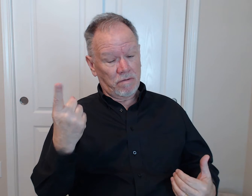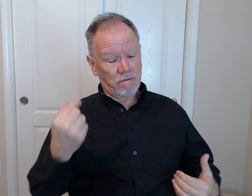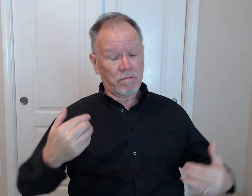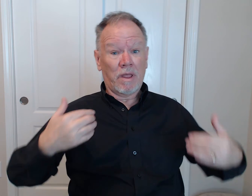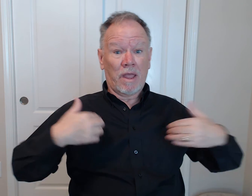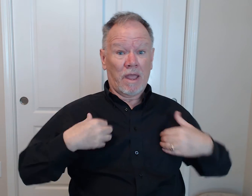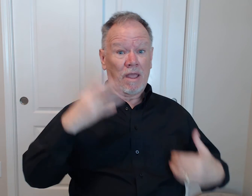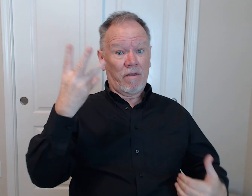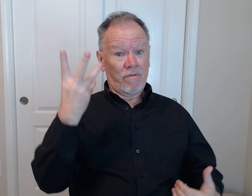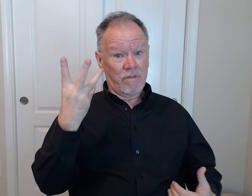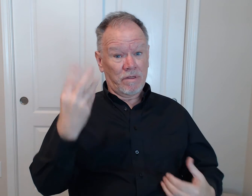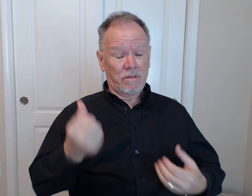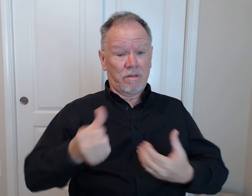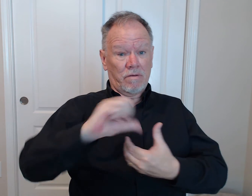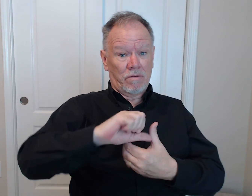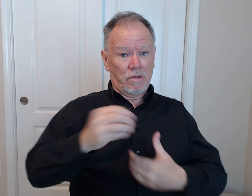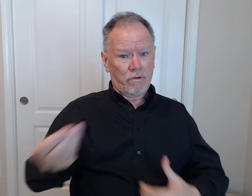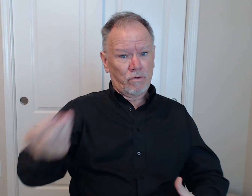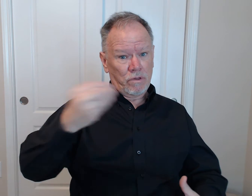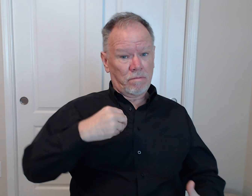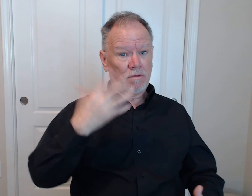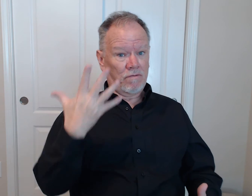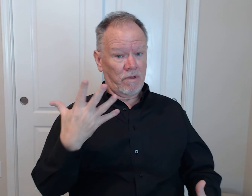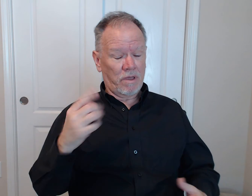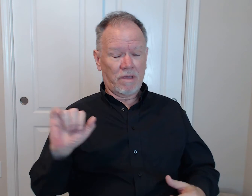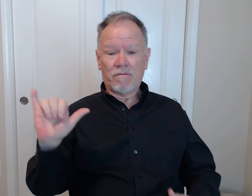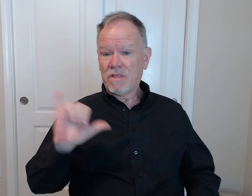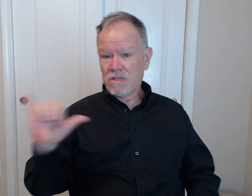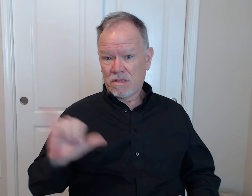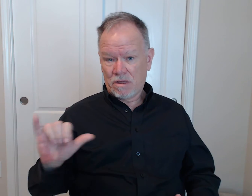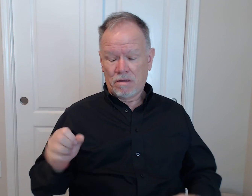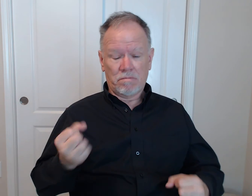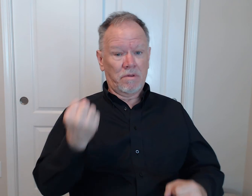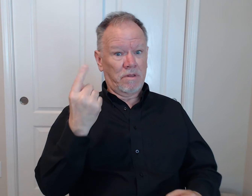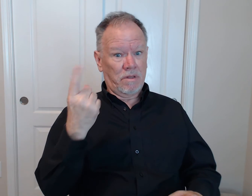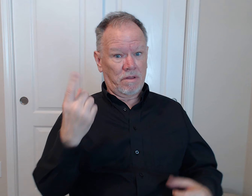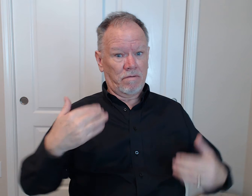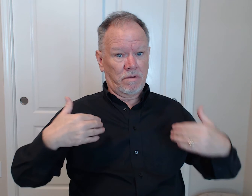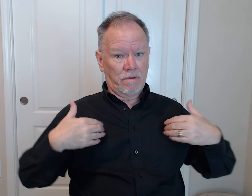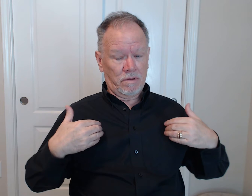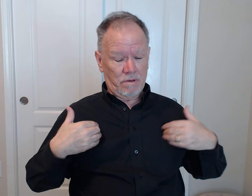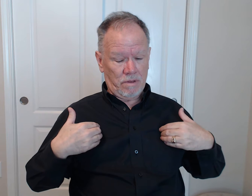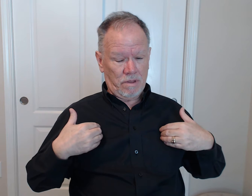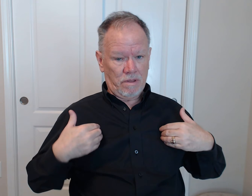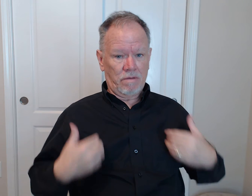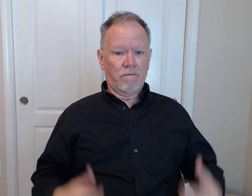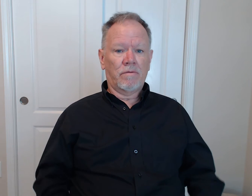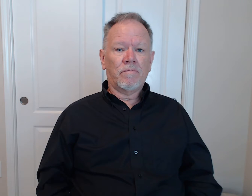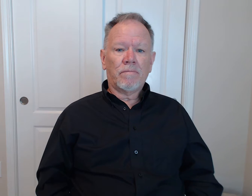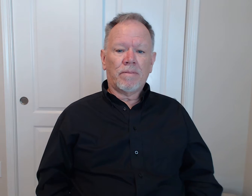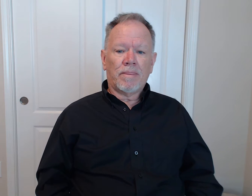want to do a few more problems using it. Although I don't use it, I'm sure I'll just continue to confuse you if I write so much on top of it. But let's